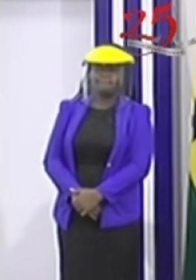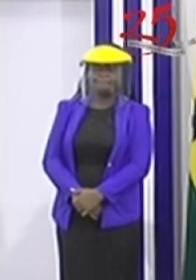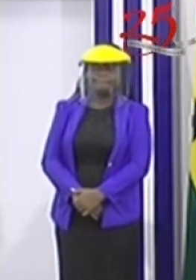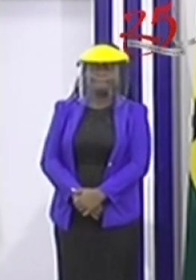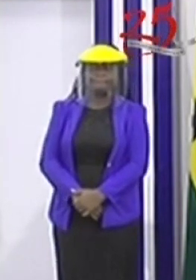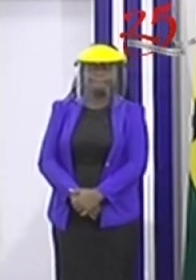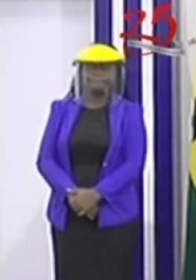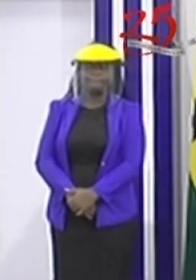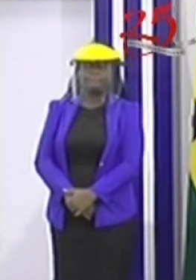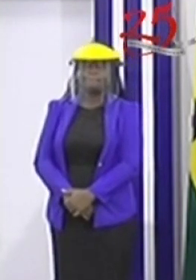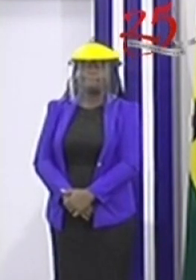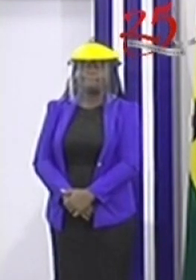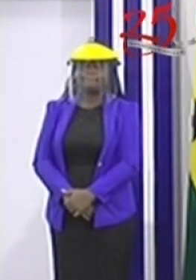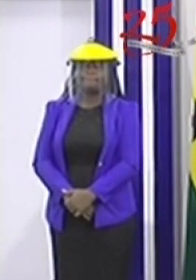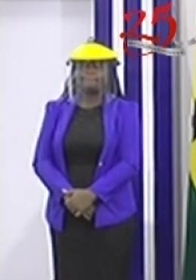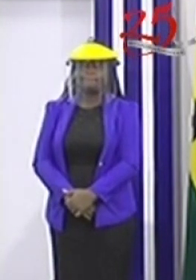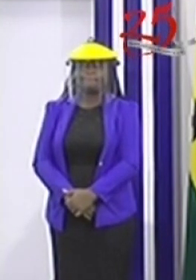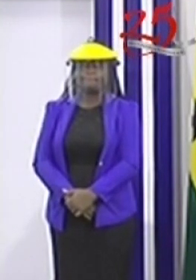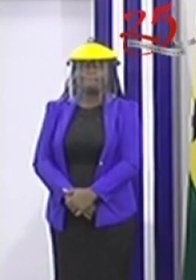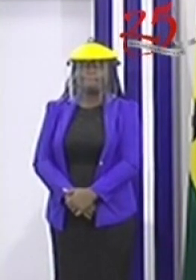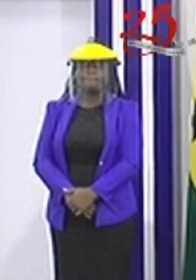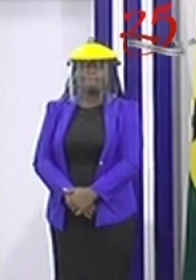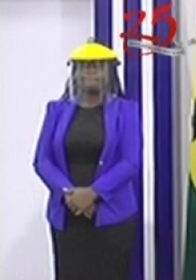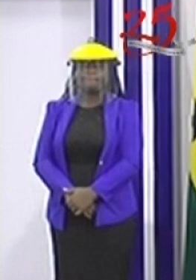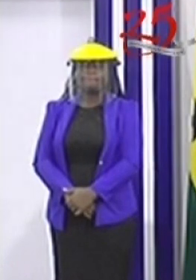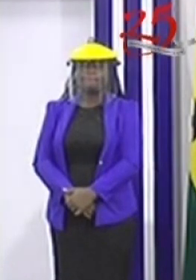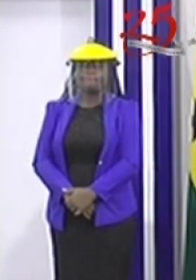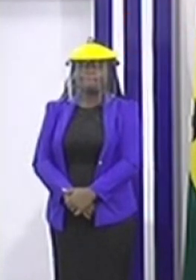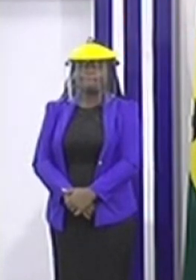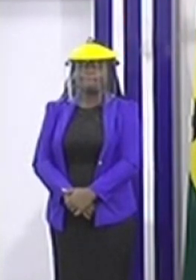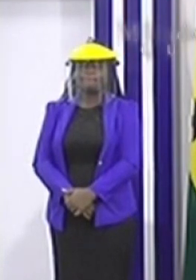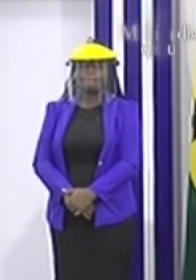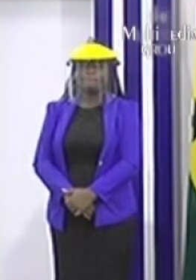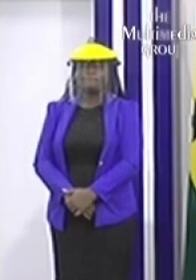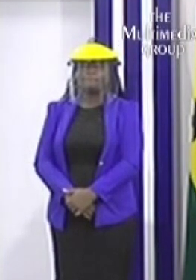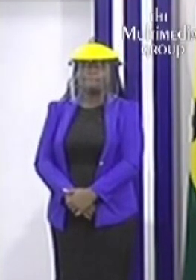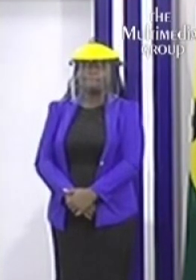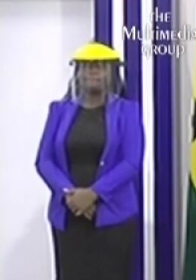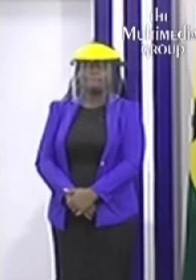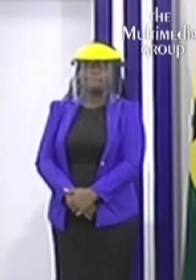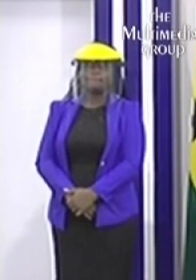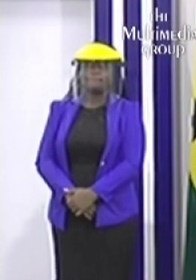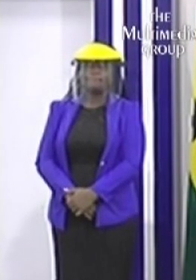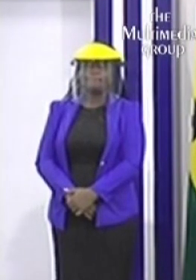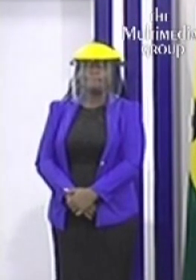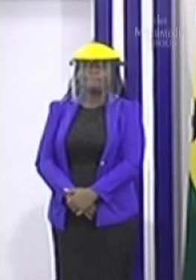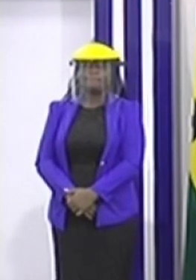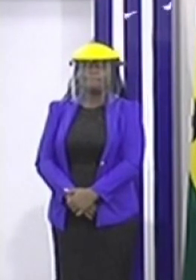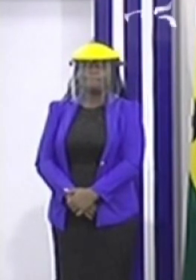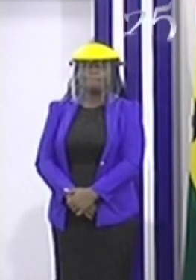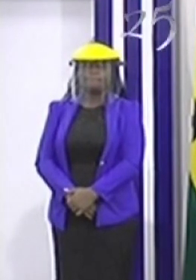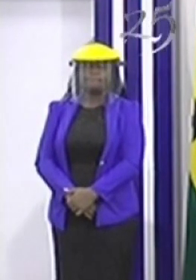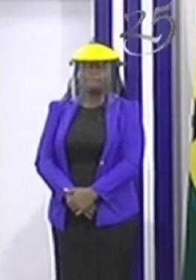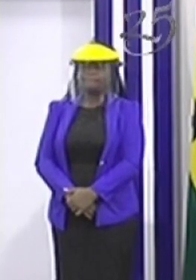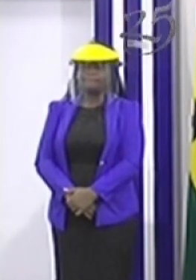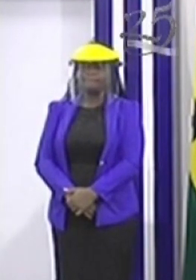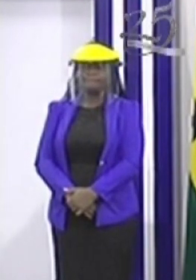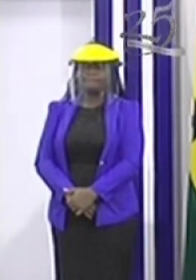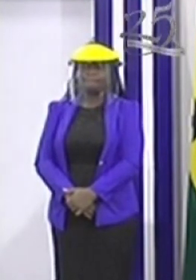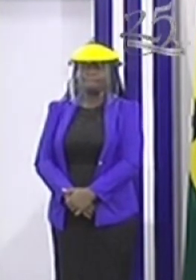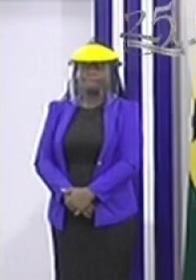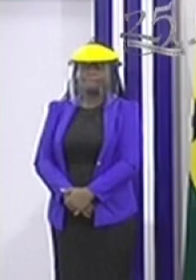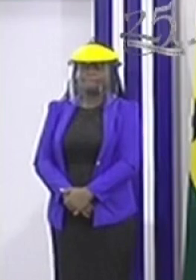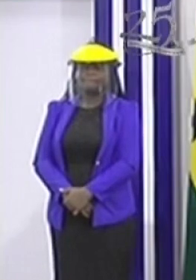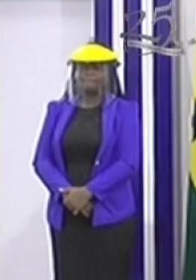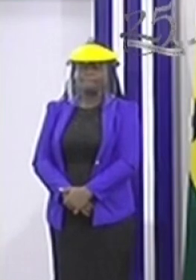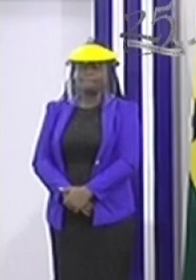asked to bring their relatives they've come into contact with their own vehicles or